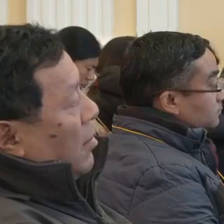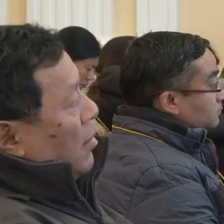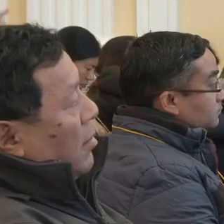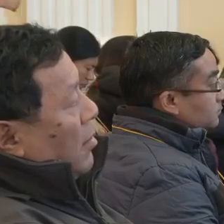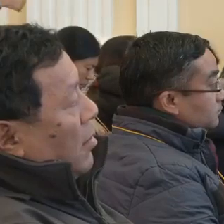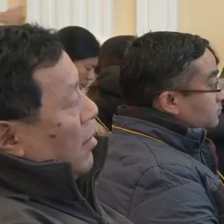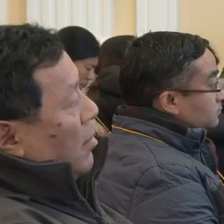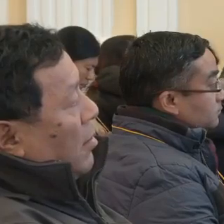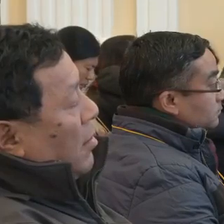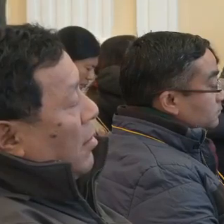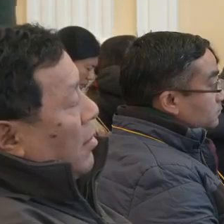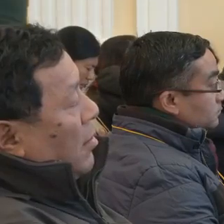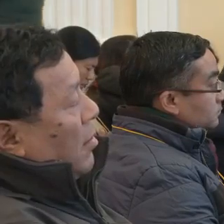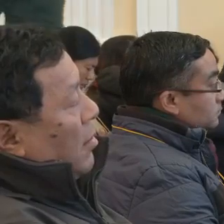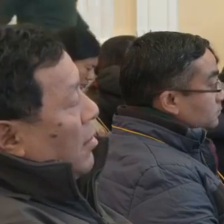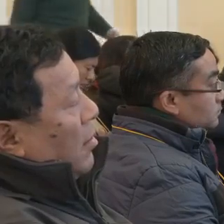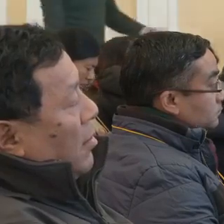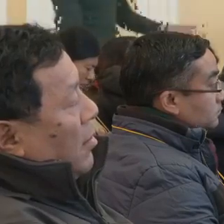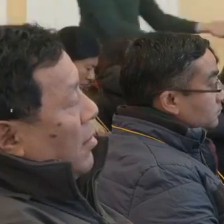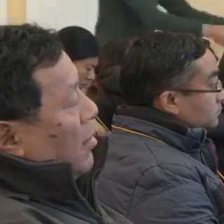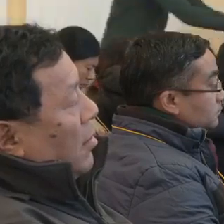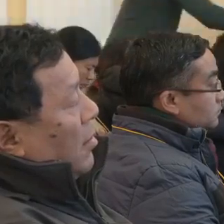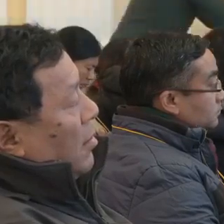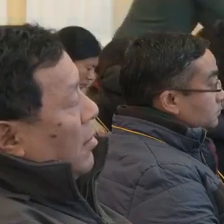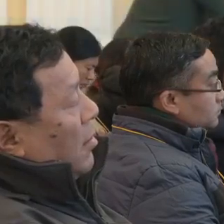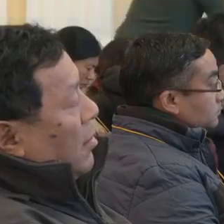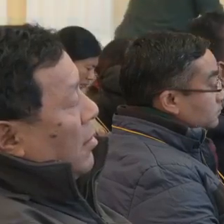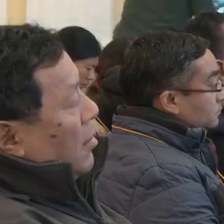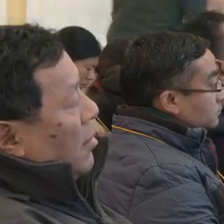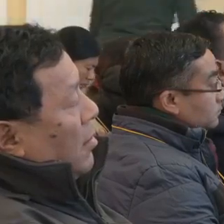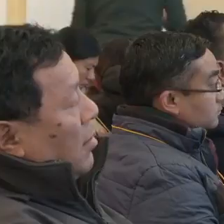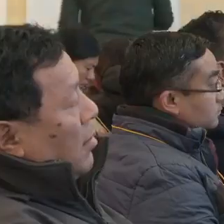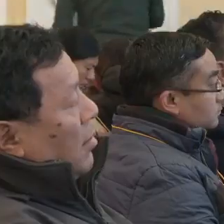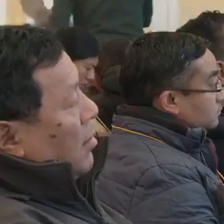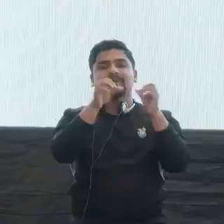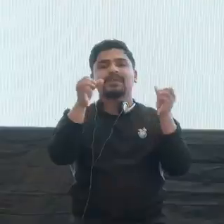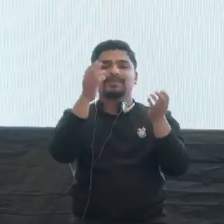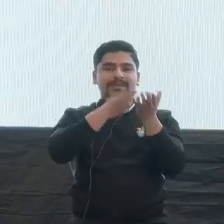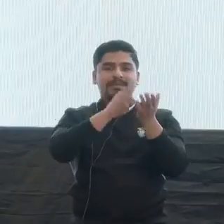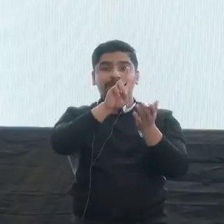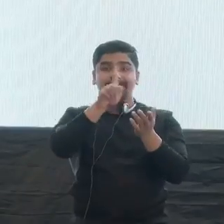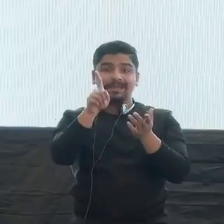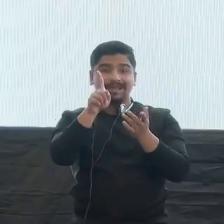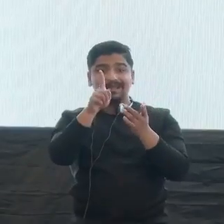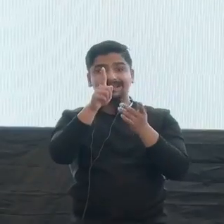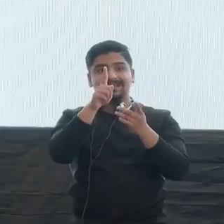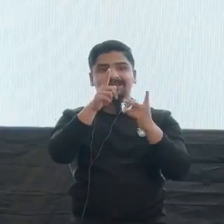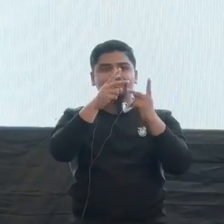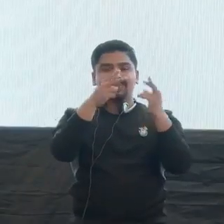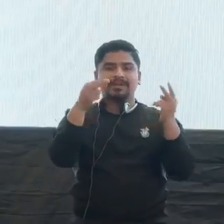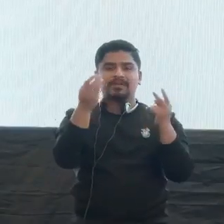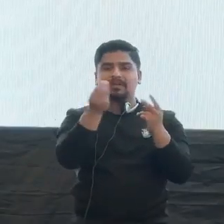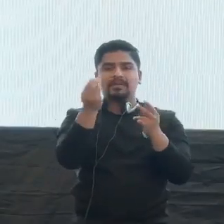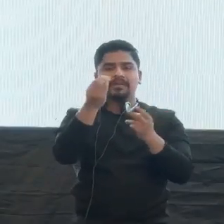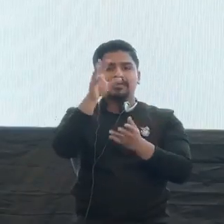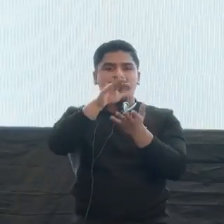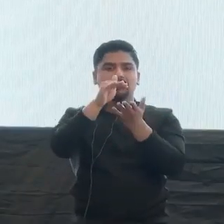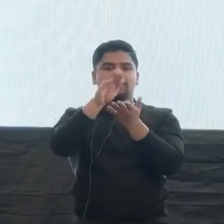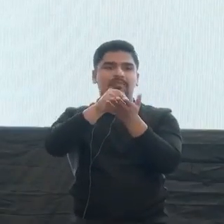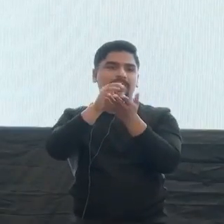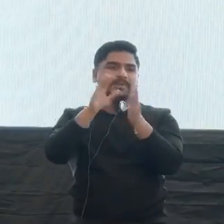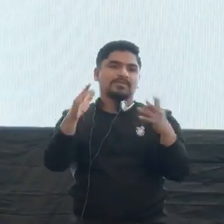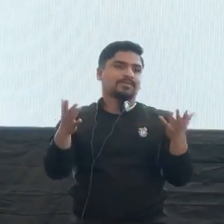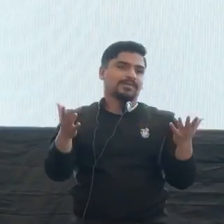of, there is data of 10 types of disability, but 21 types of disability has no any data that Indian government